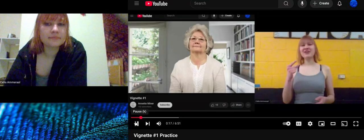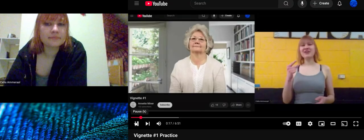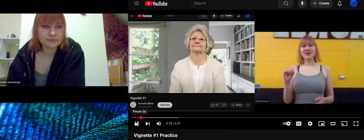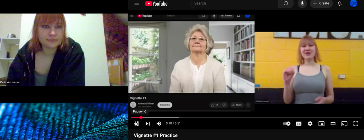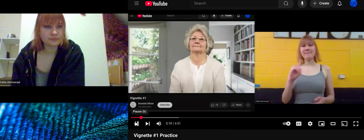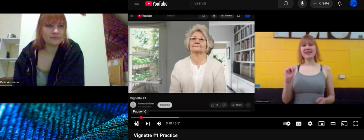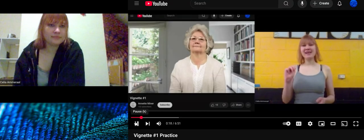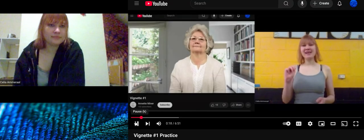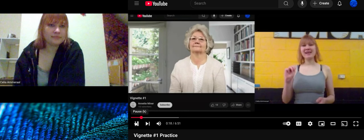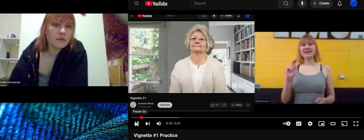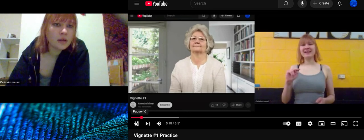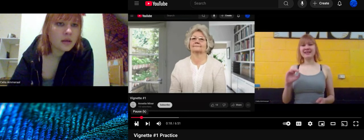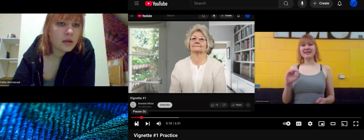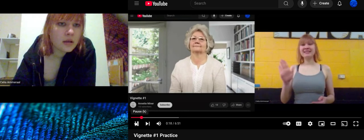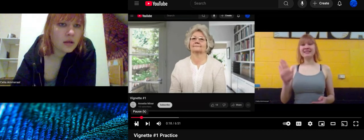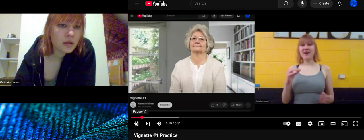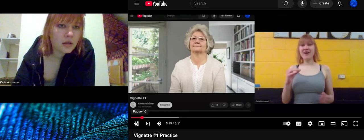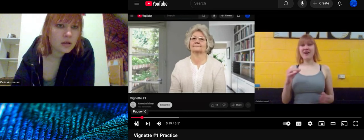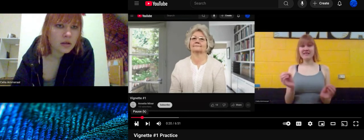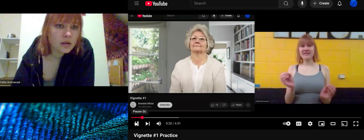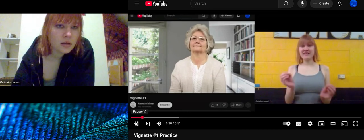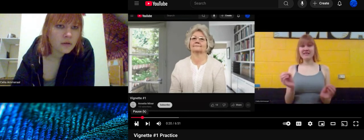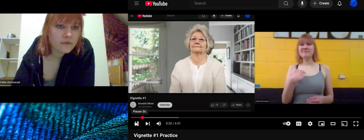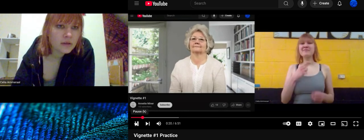How may I help you?